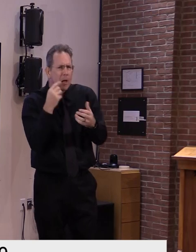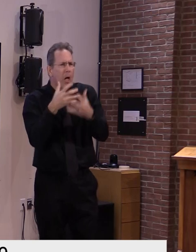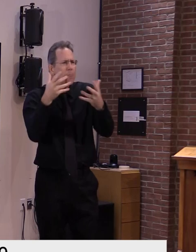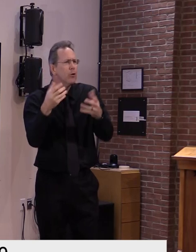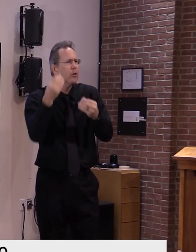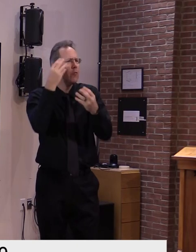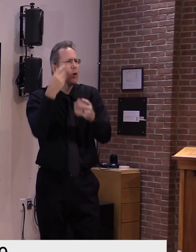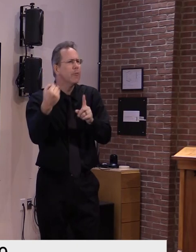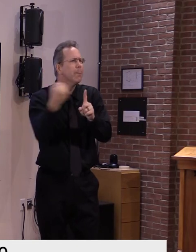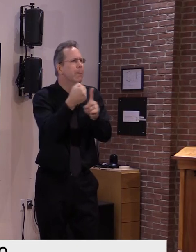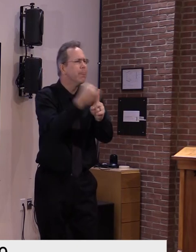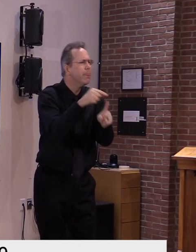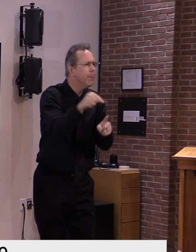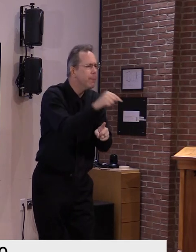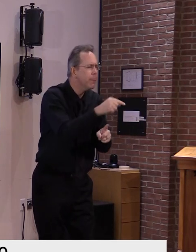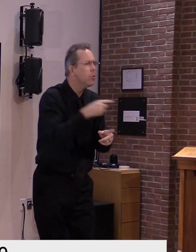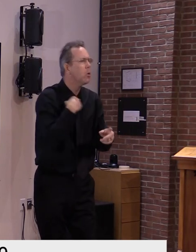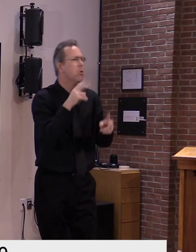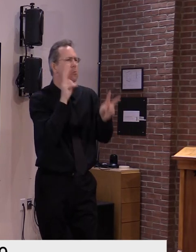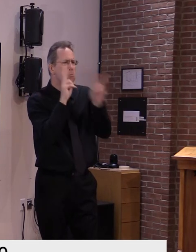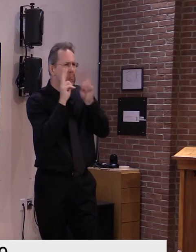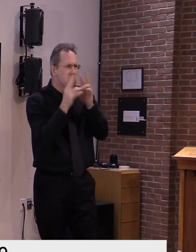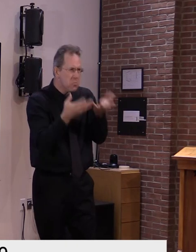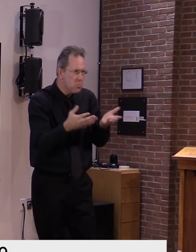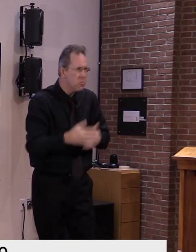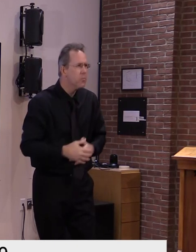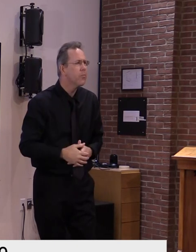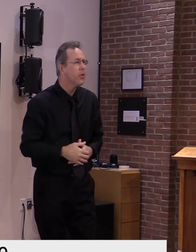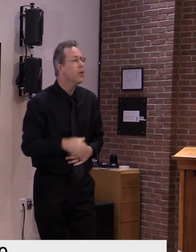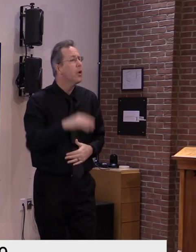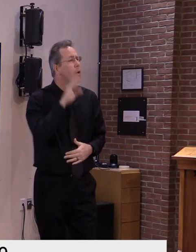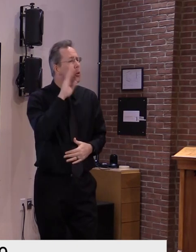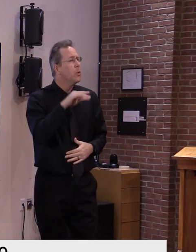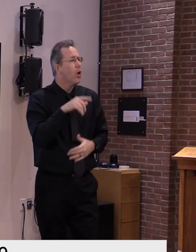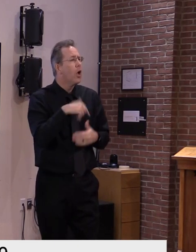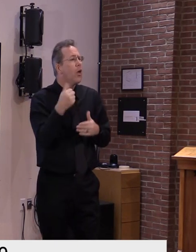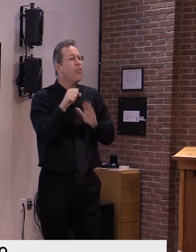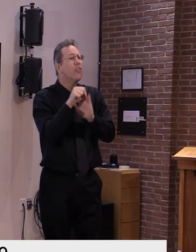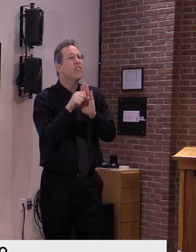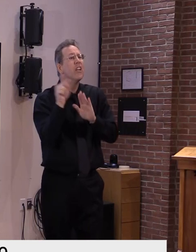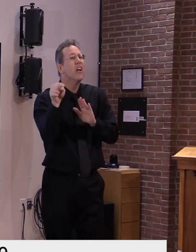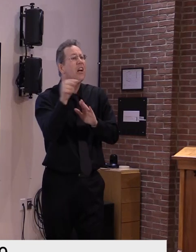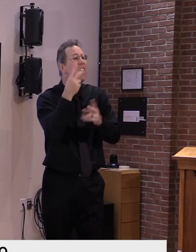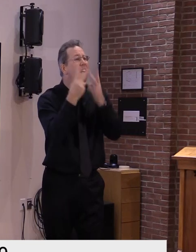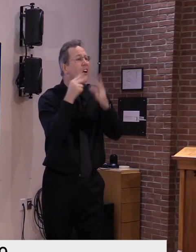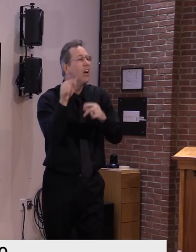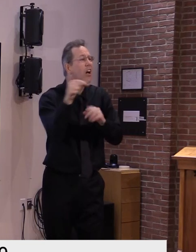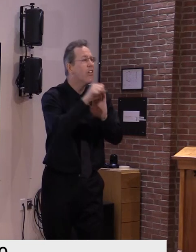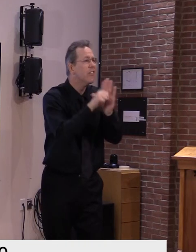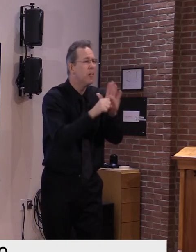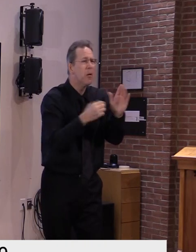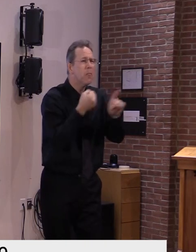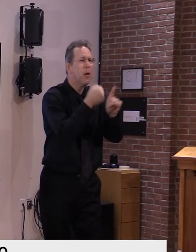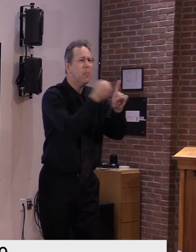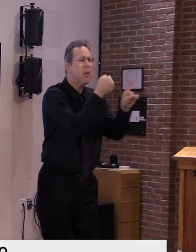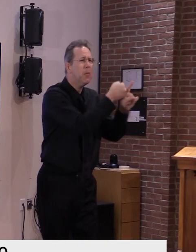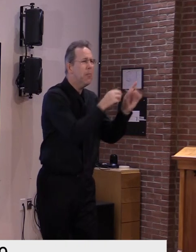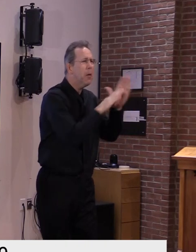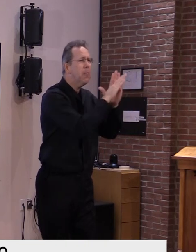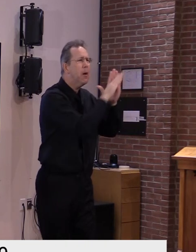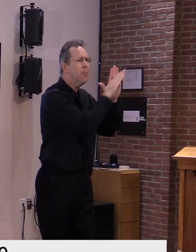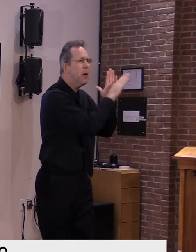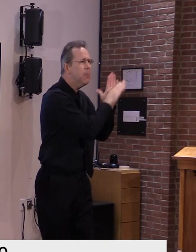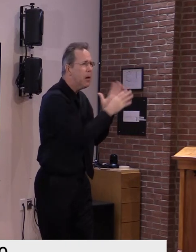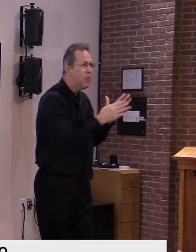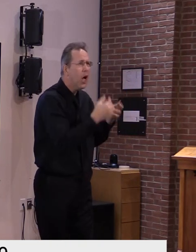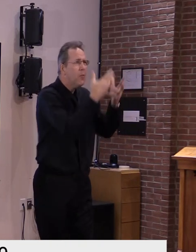cases, hospitalizations, and deaths that are occurring around us in New England and the Northeast. During the